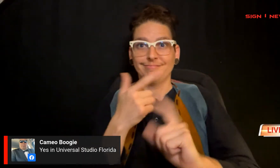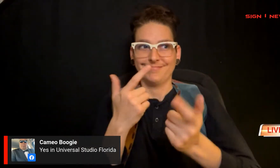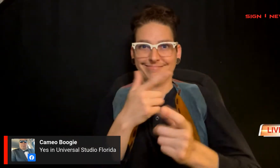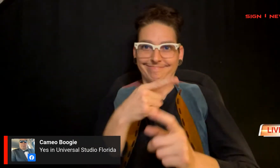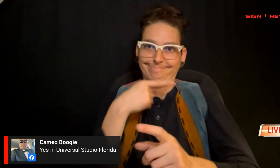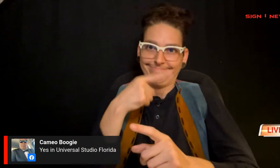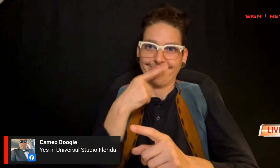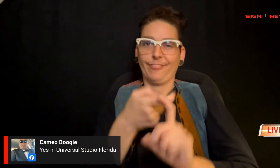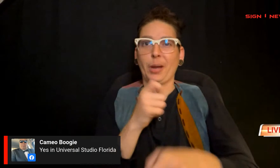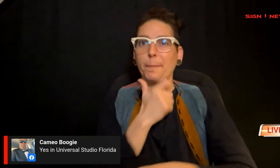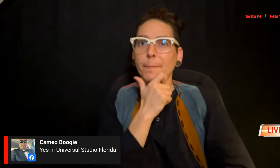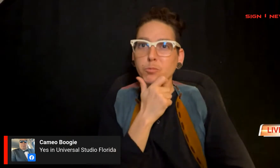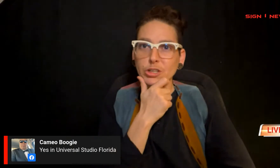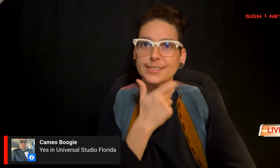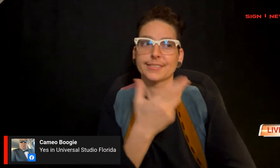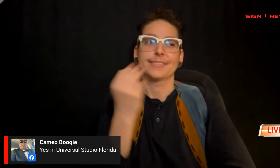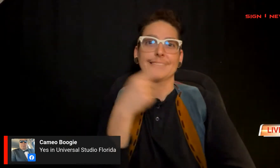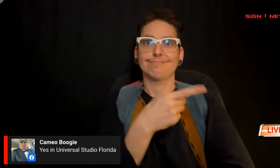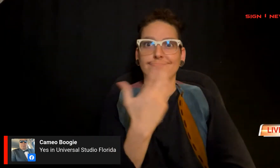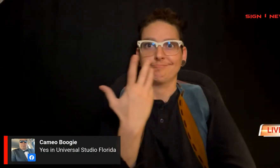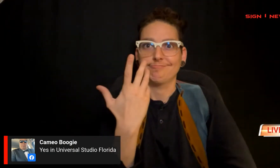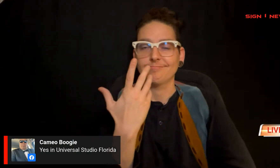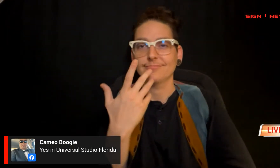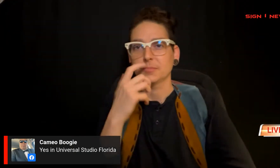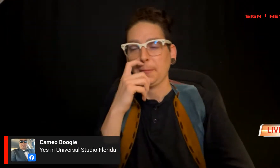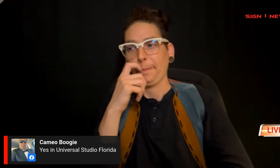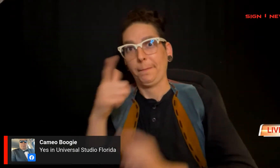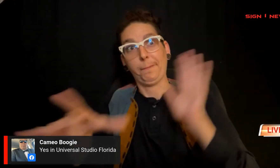maybe Riz Ahmed, he was hearing, he was British,